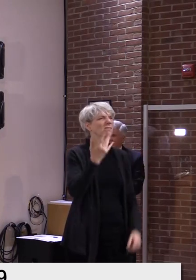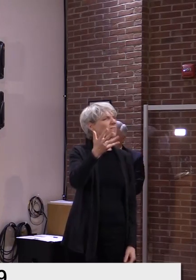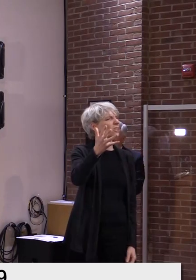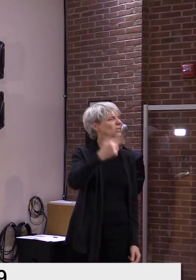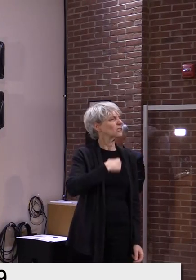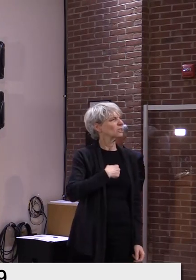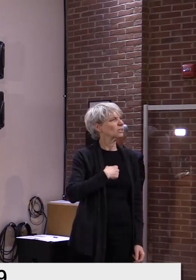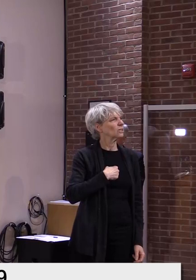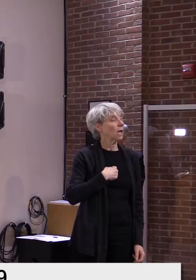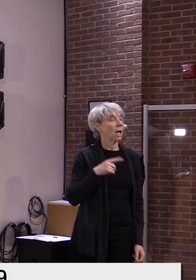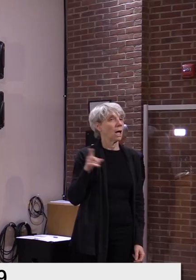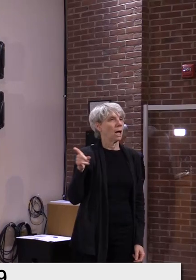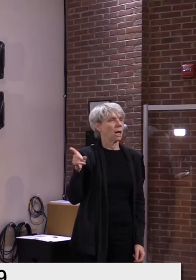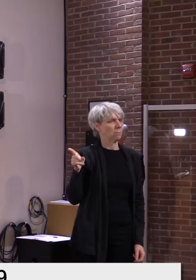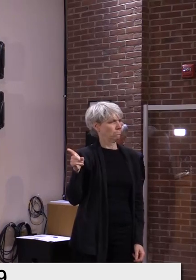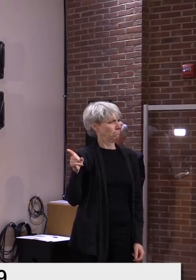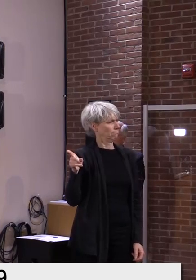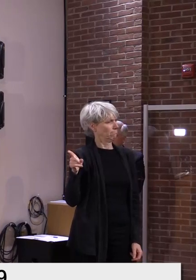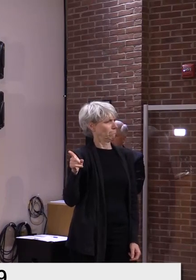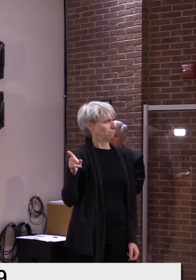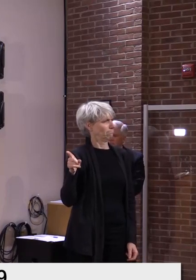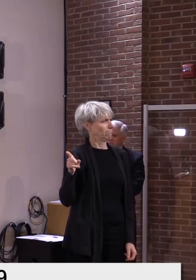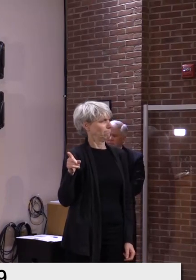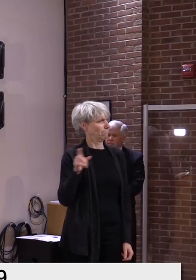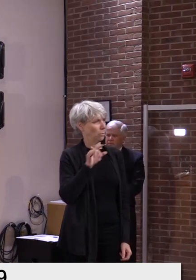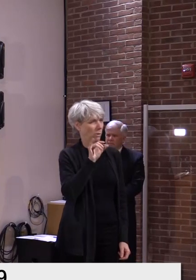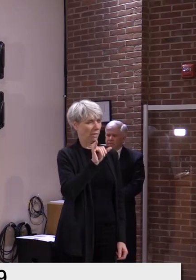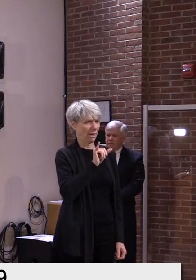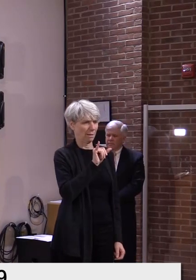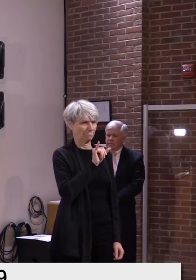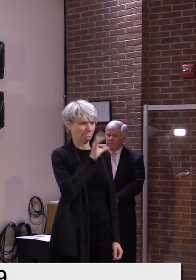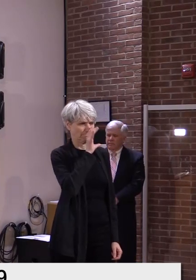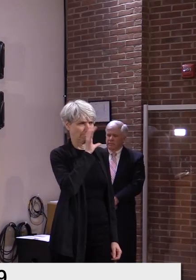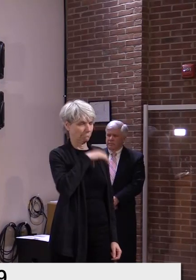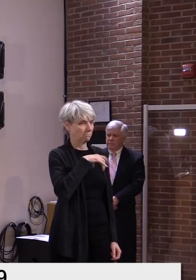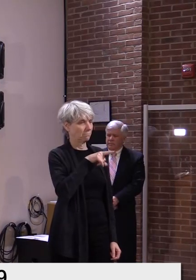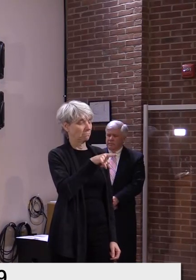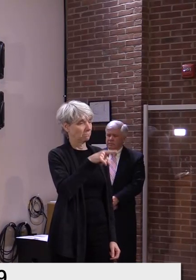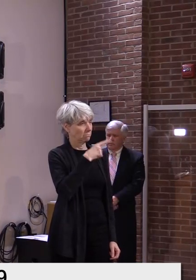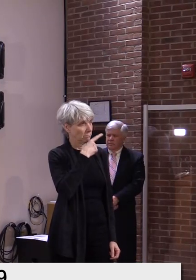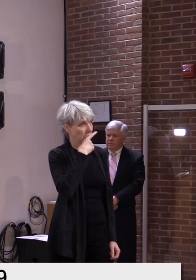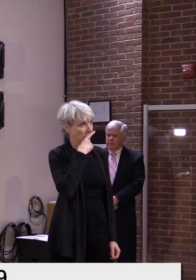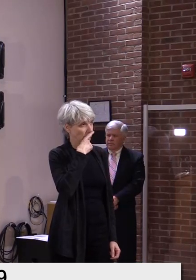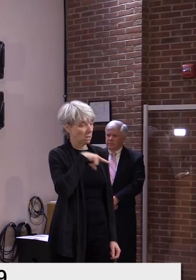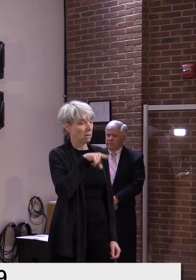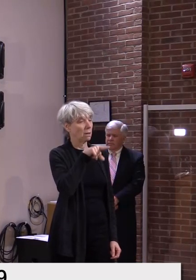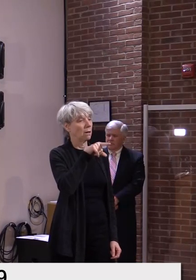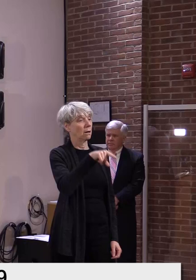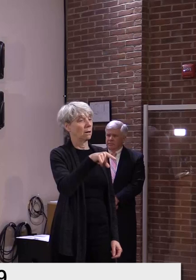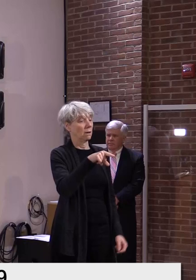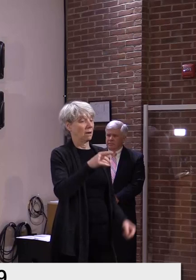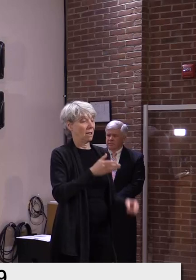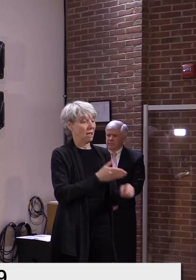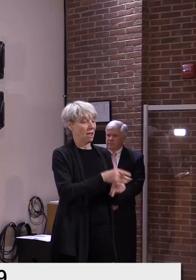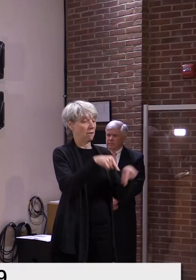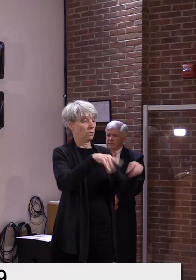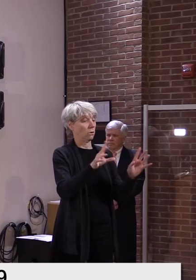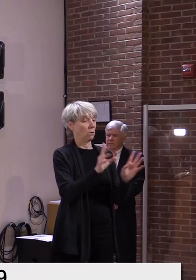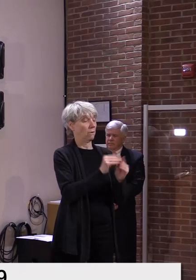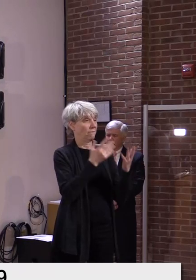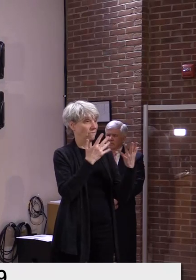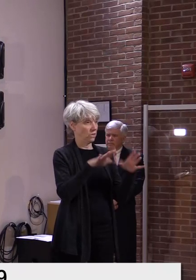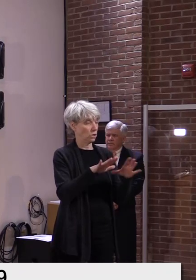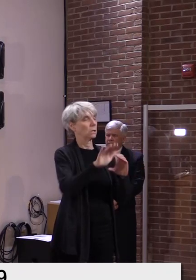That part I don't understand, and if you would email me, I will have our data